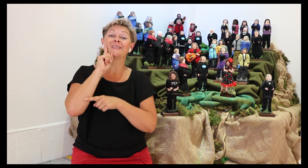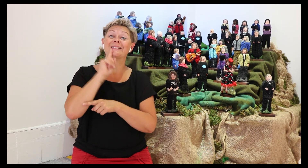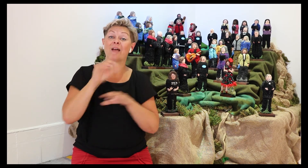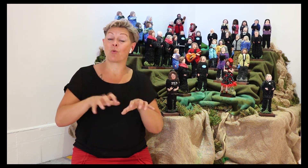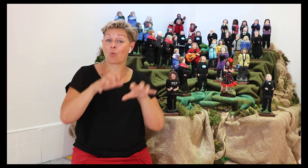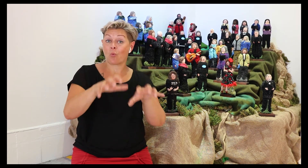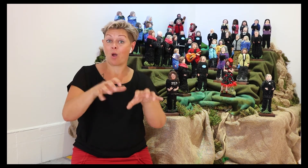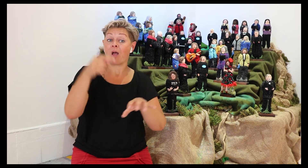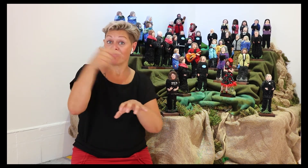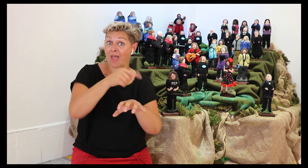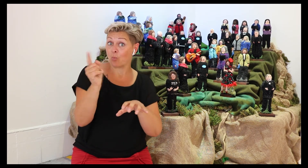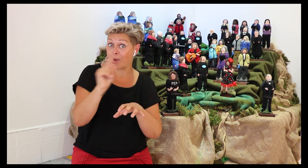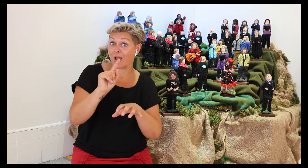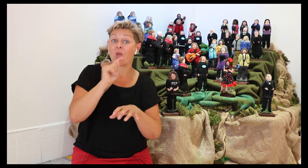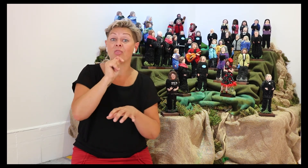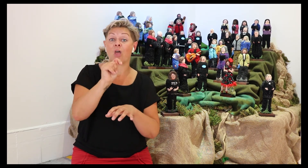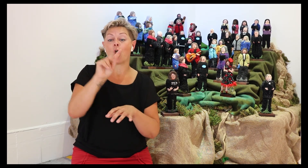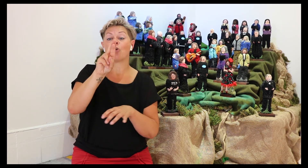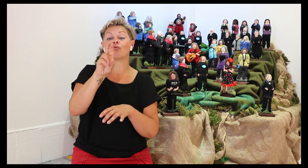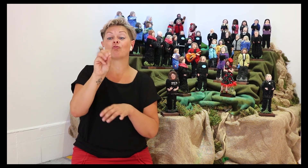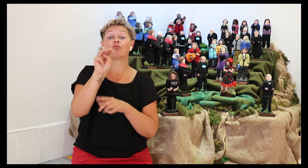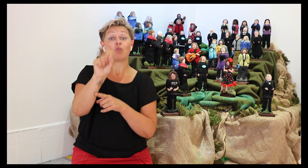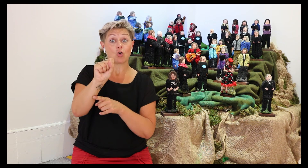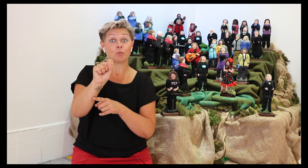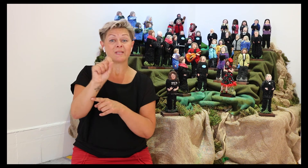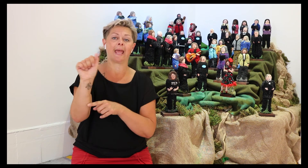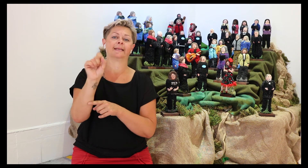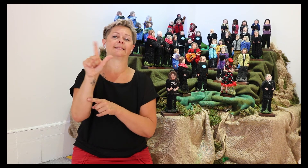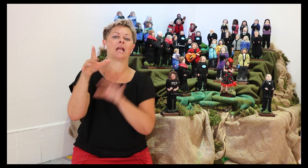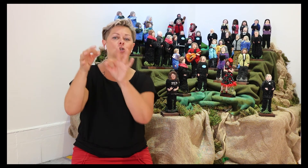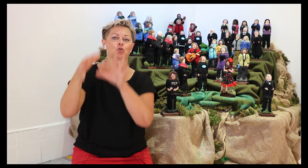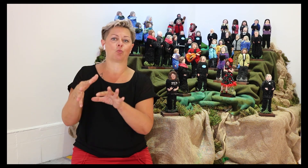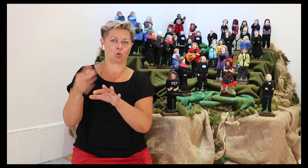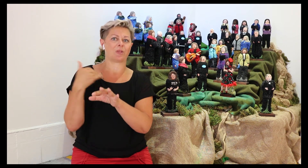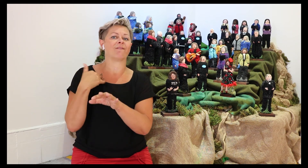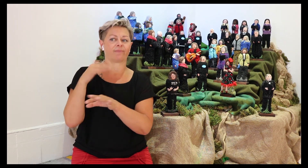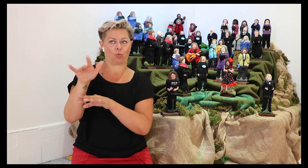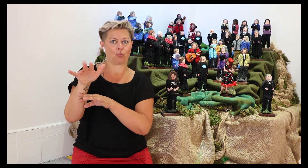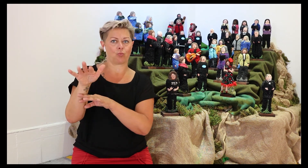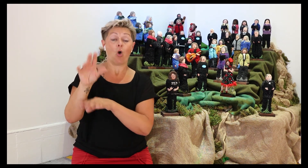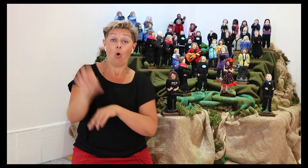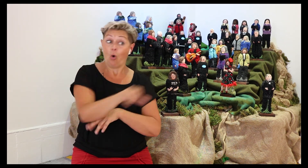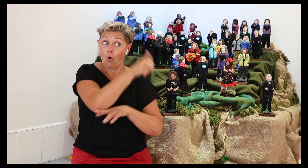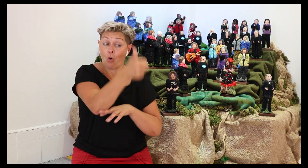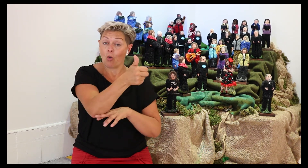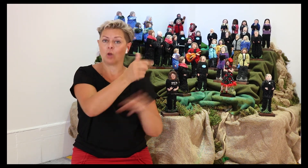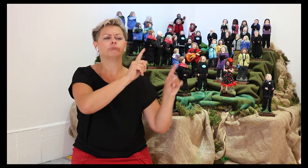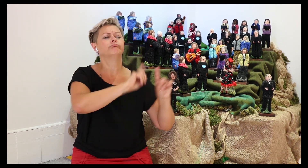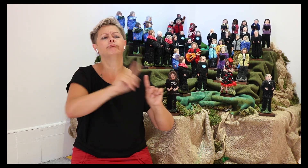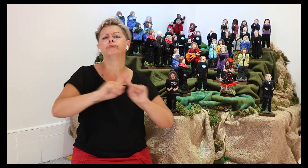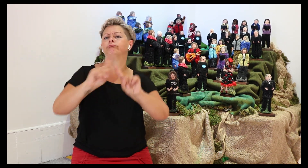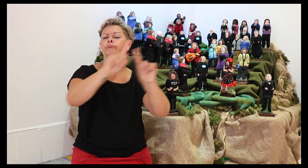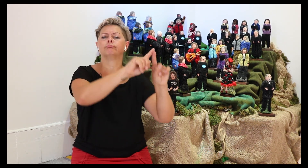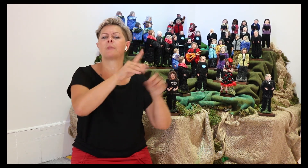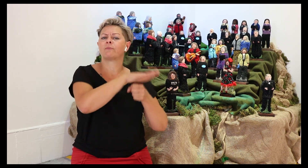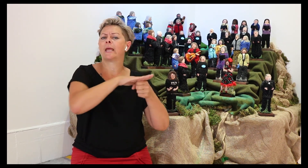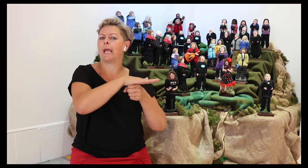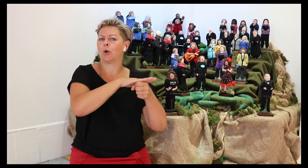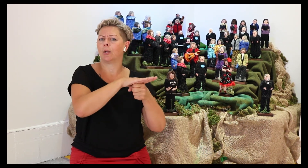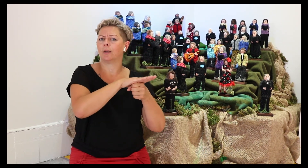Deaf Choir is performed at the rooms with ASL interpretation, while the others, performed at different venues, are